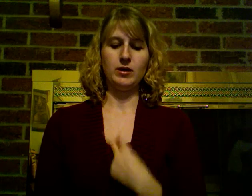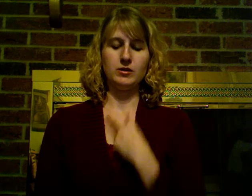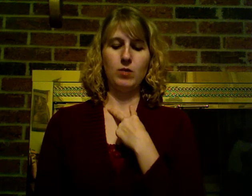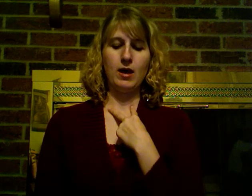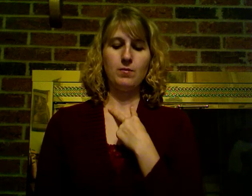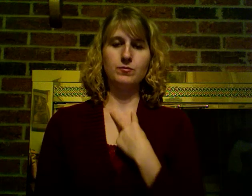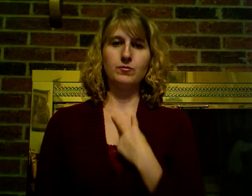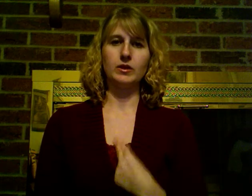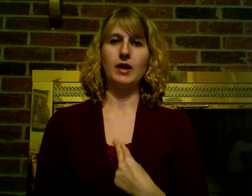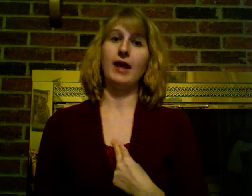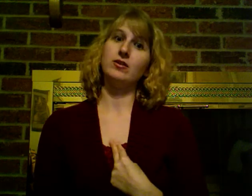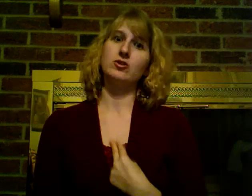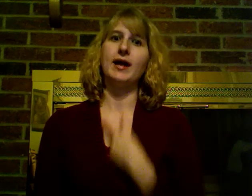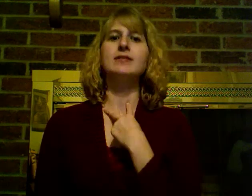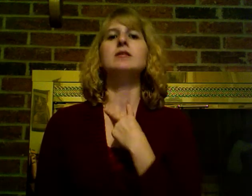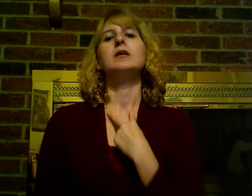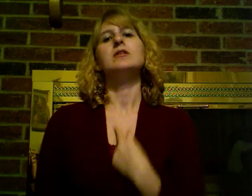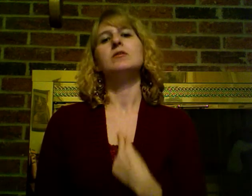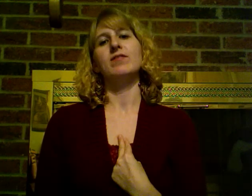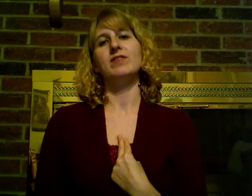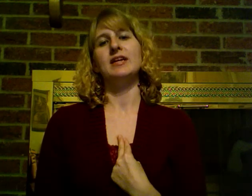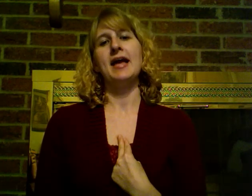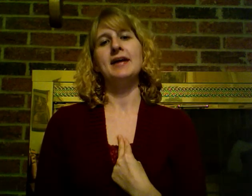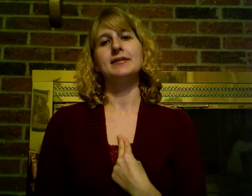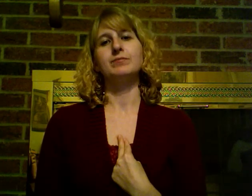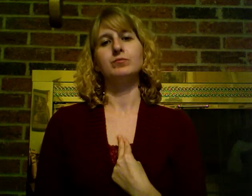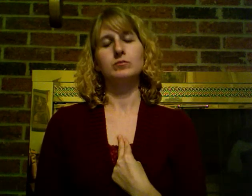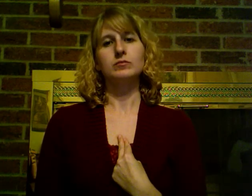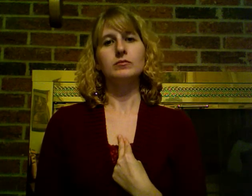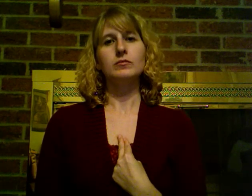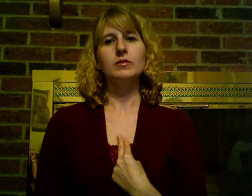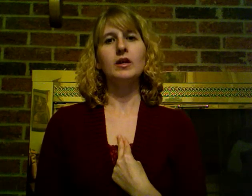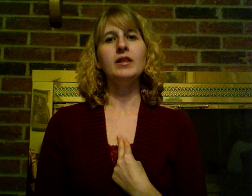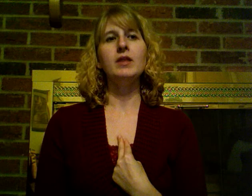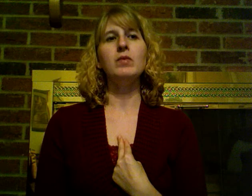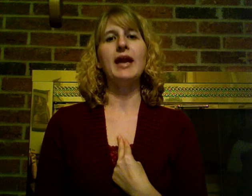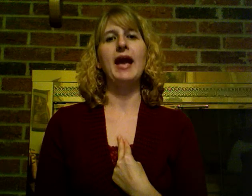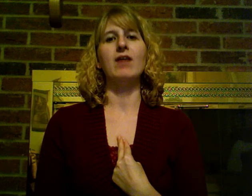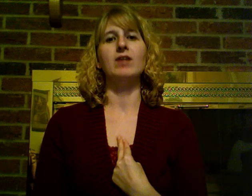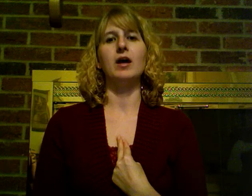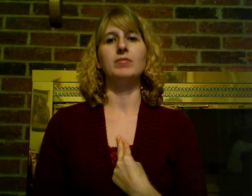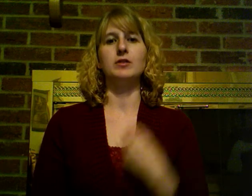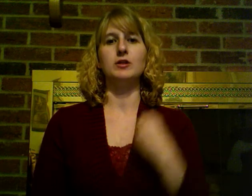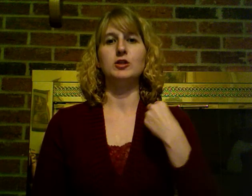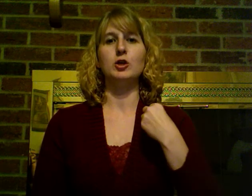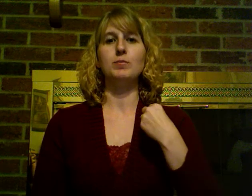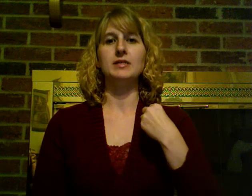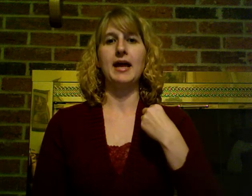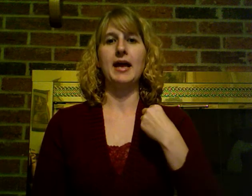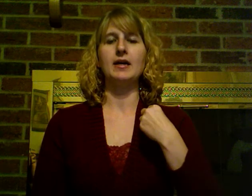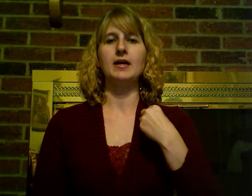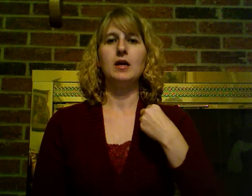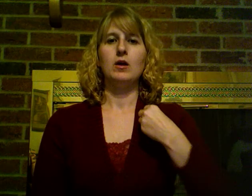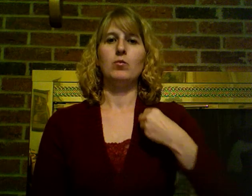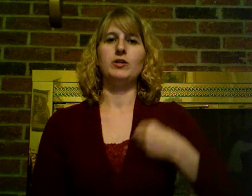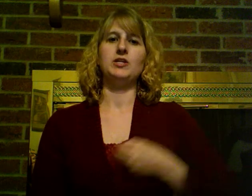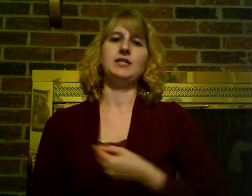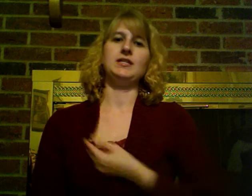as well, and the dress. So we have V-neck, and then we have the scooped neck, which is